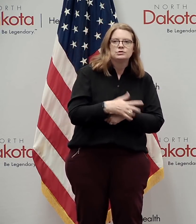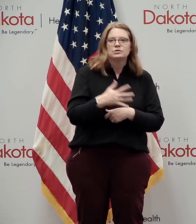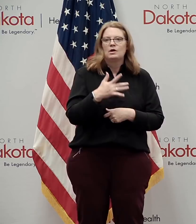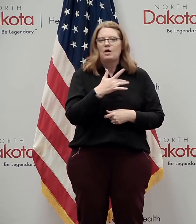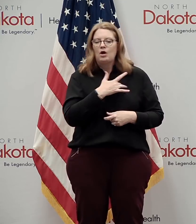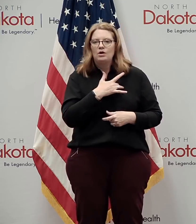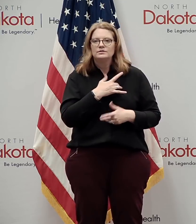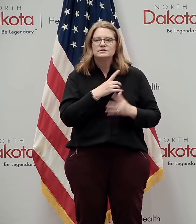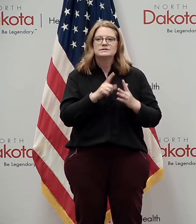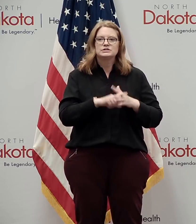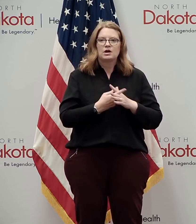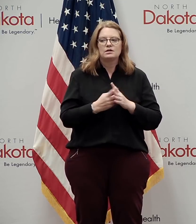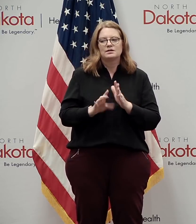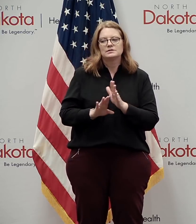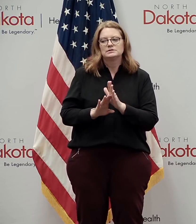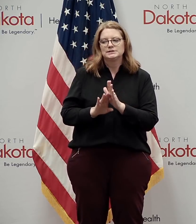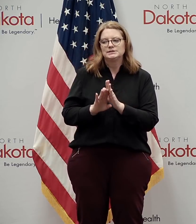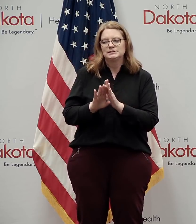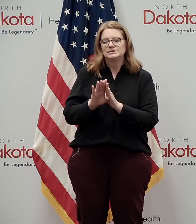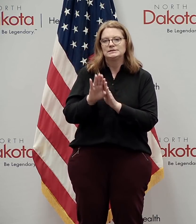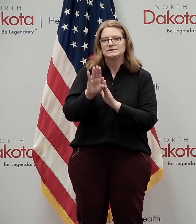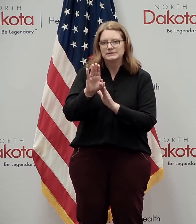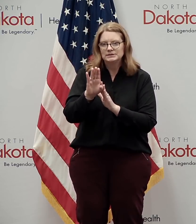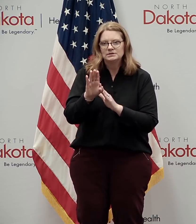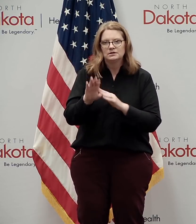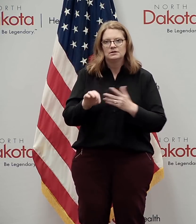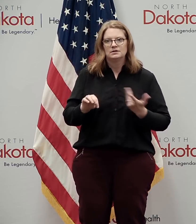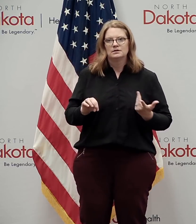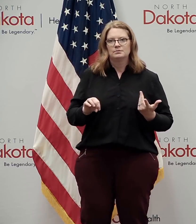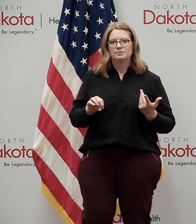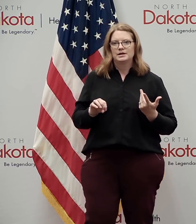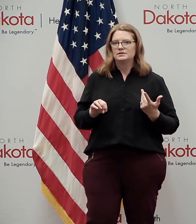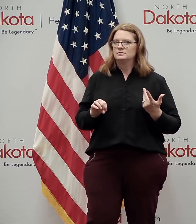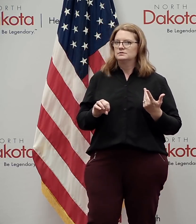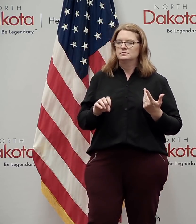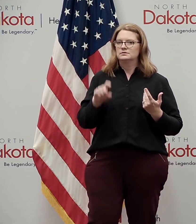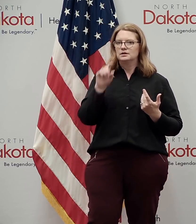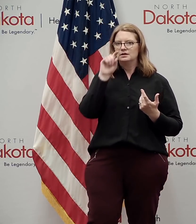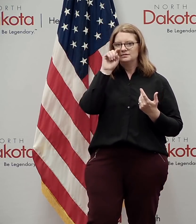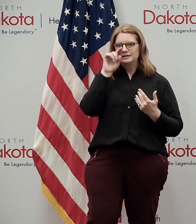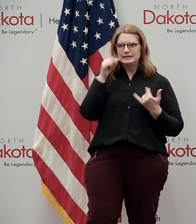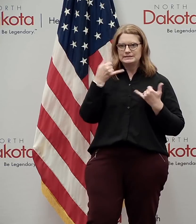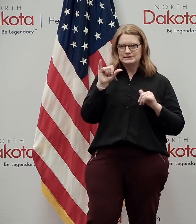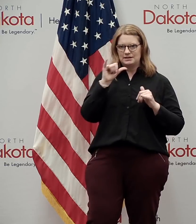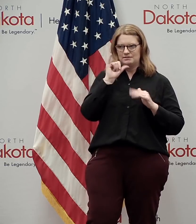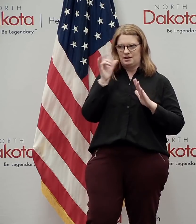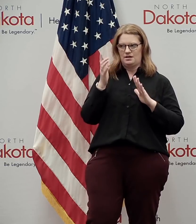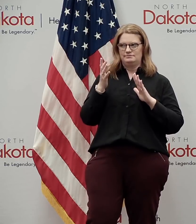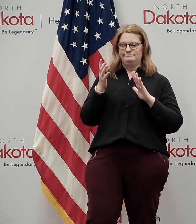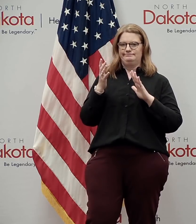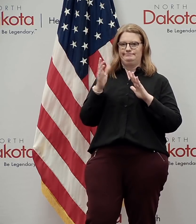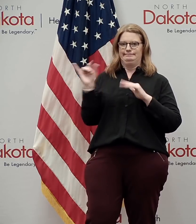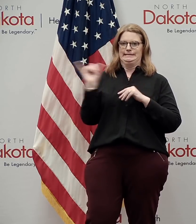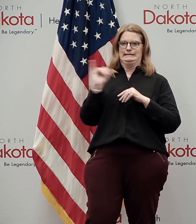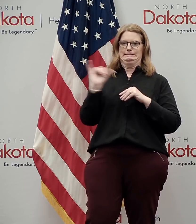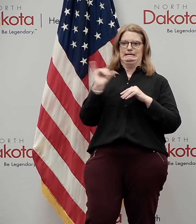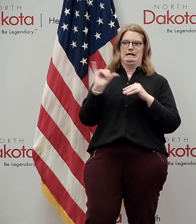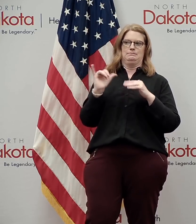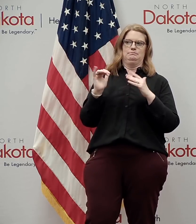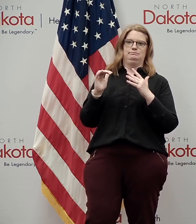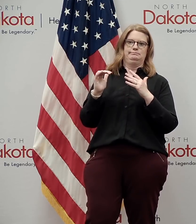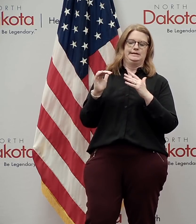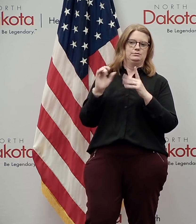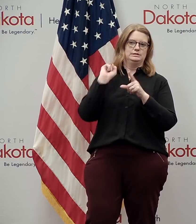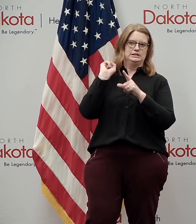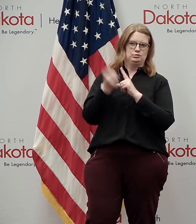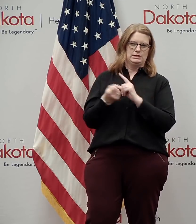heart, starting to come back up again. But we are not operating at the level of healthcare delivery that we were pre-pandemic. So